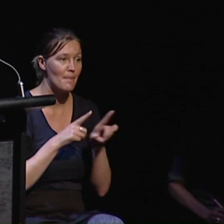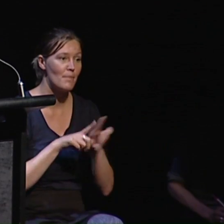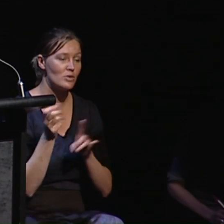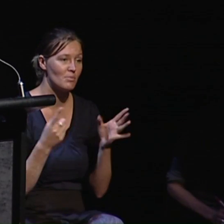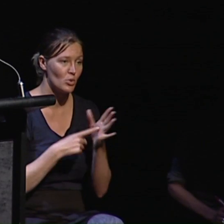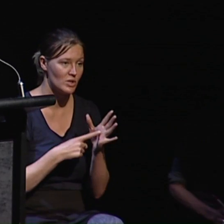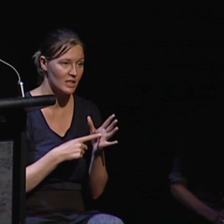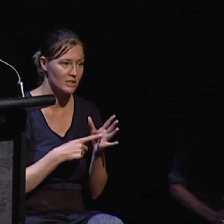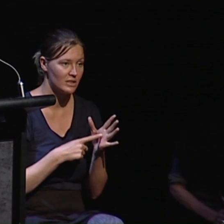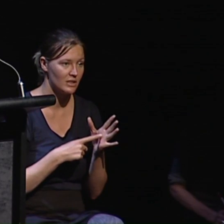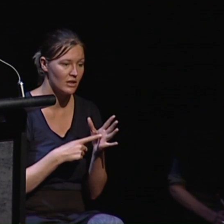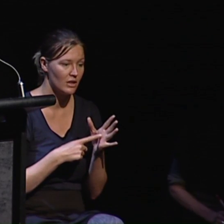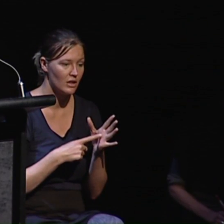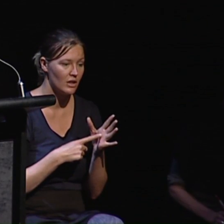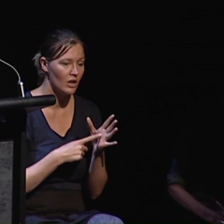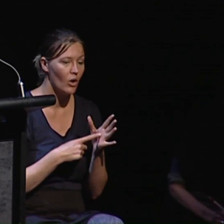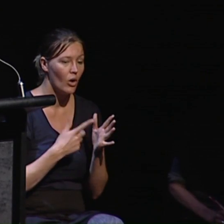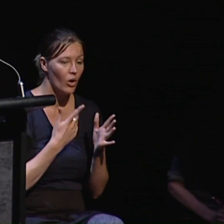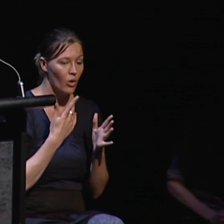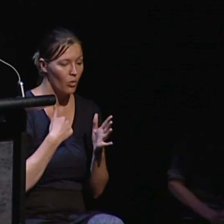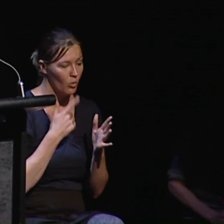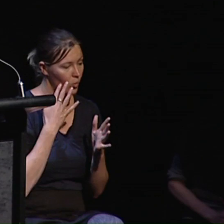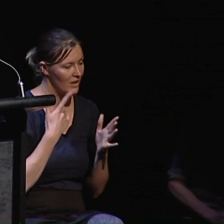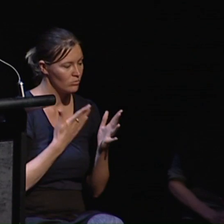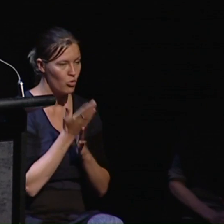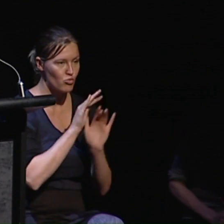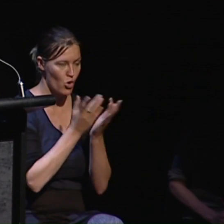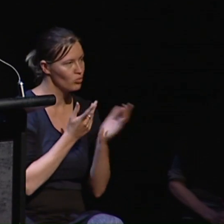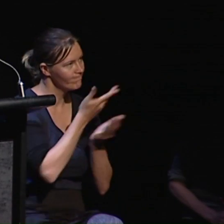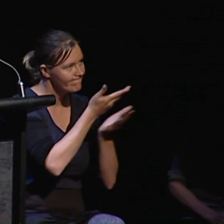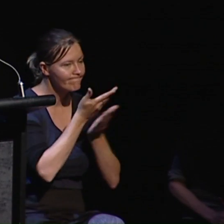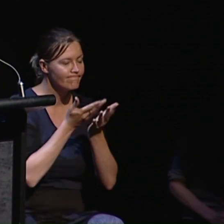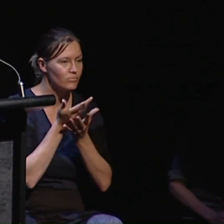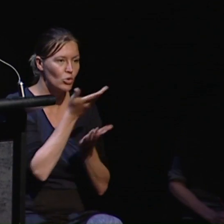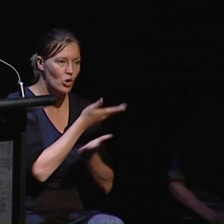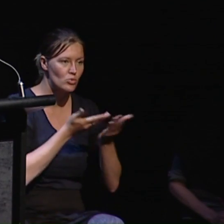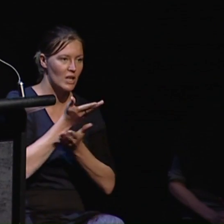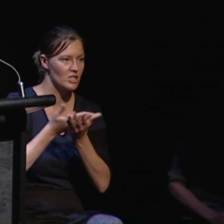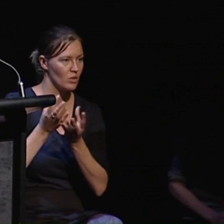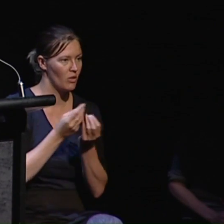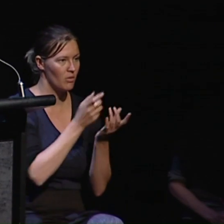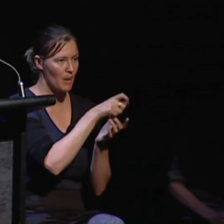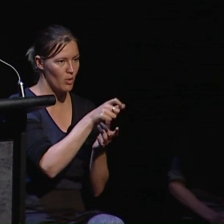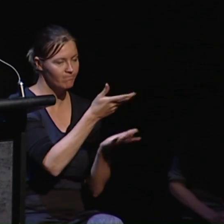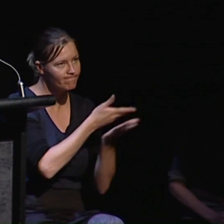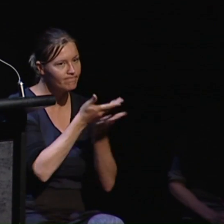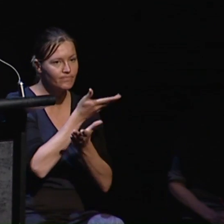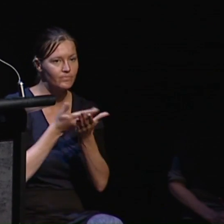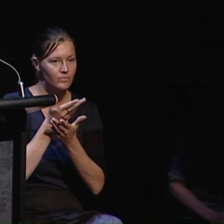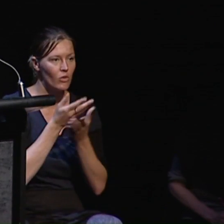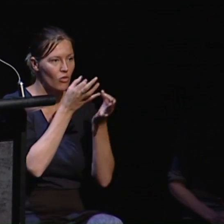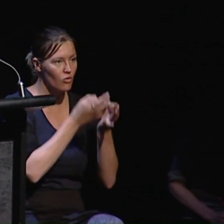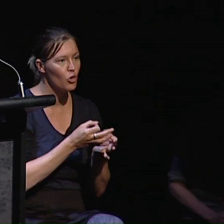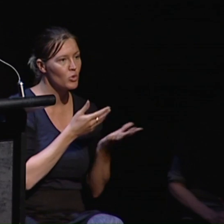what we understood from the consultations with people around the world was whatever supports, formal service or other kinds of supports